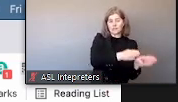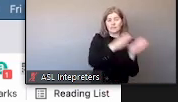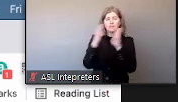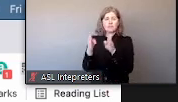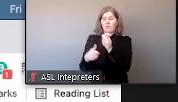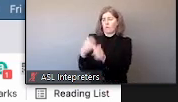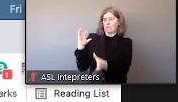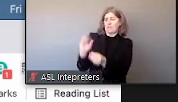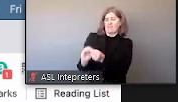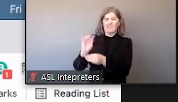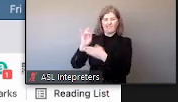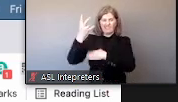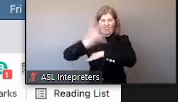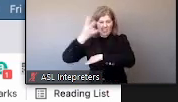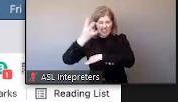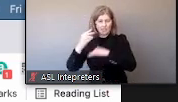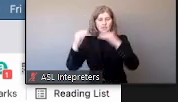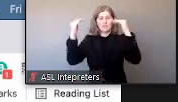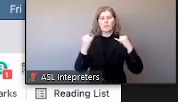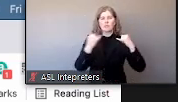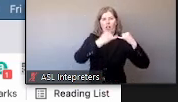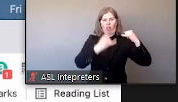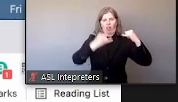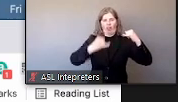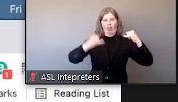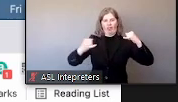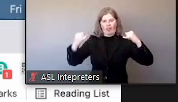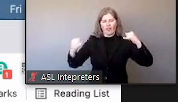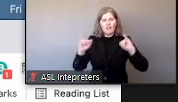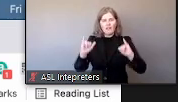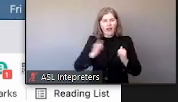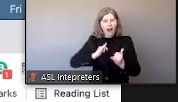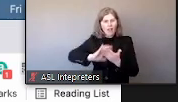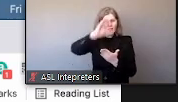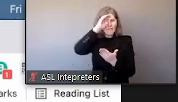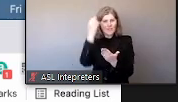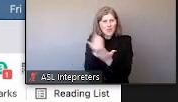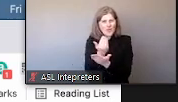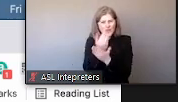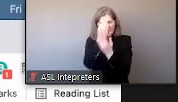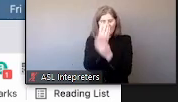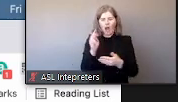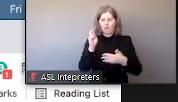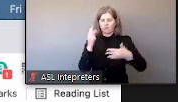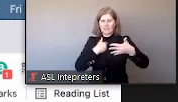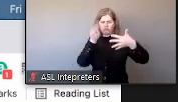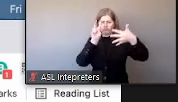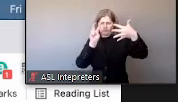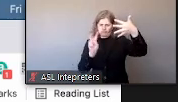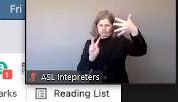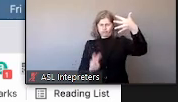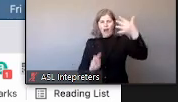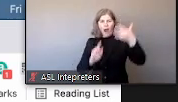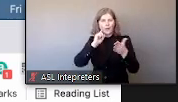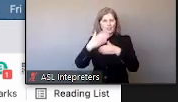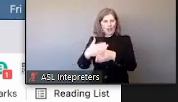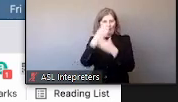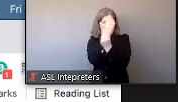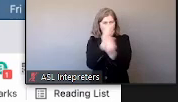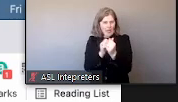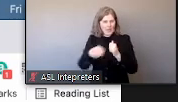last 7 days, a little bit choppy here. And I learned something new, by the way, looking through this today that I'm going to share with